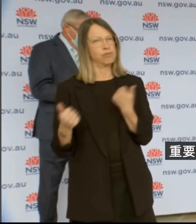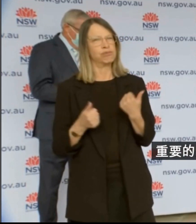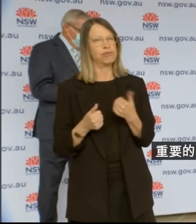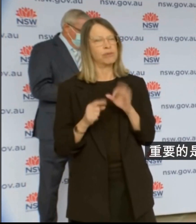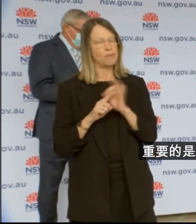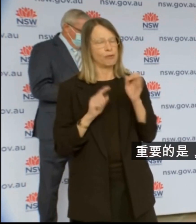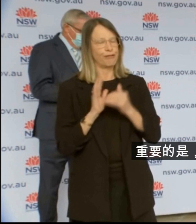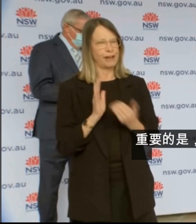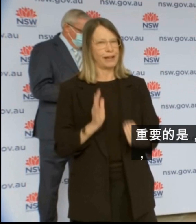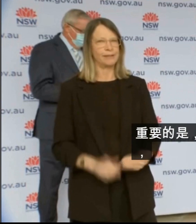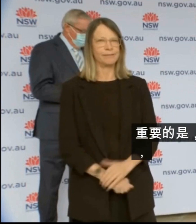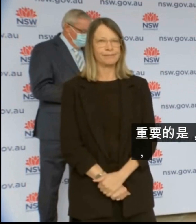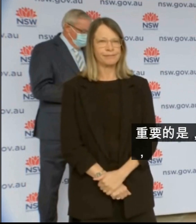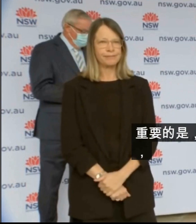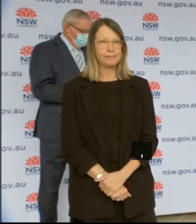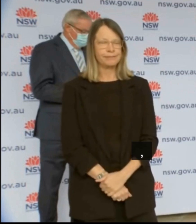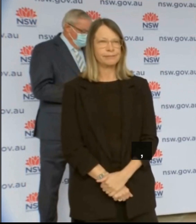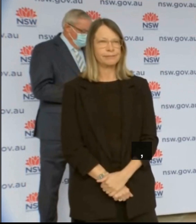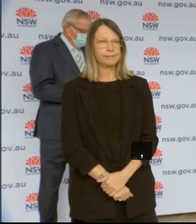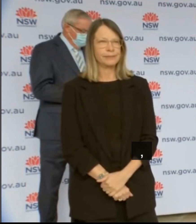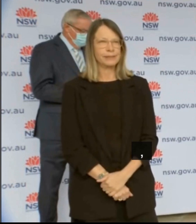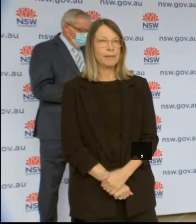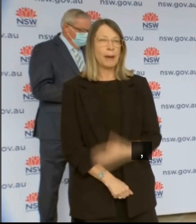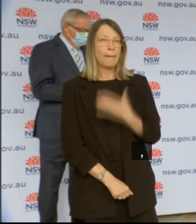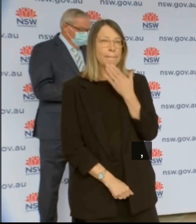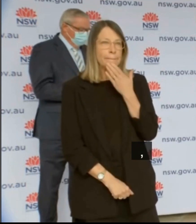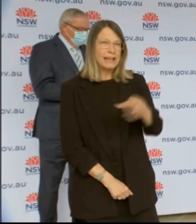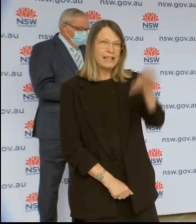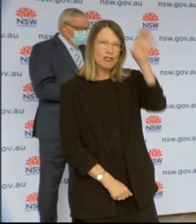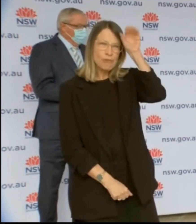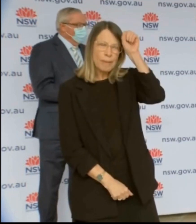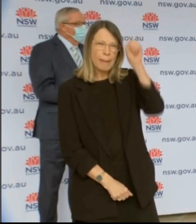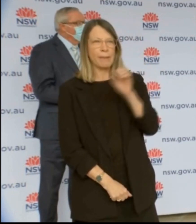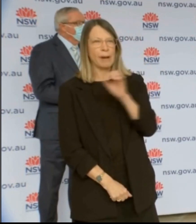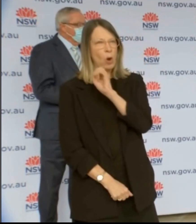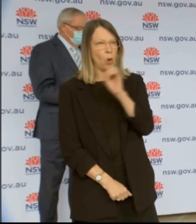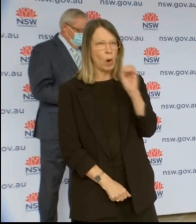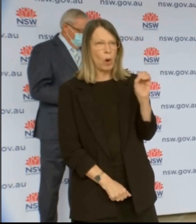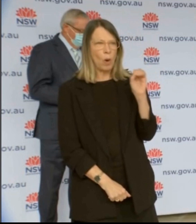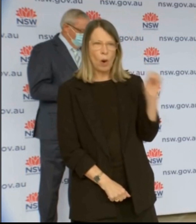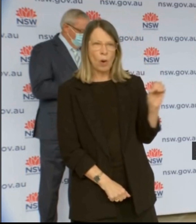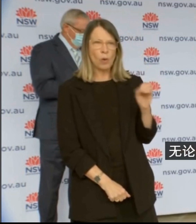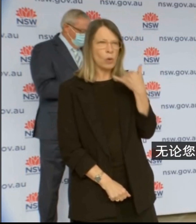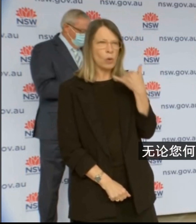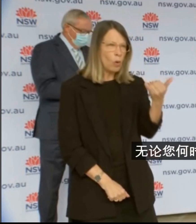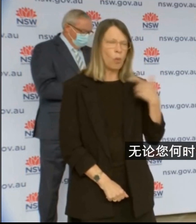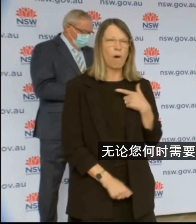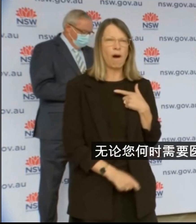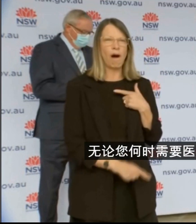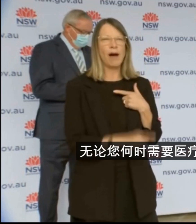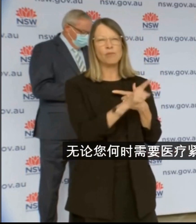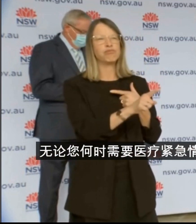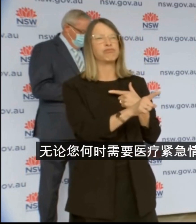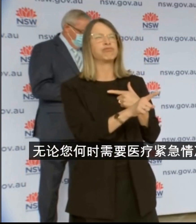Importantly, I want to make this point again. 000 is there for medical emergencies. Anytime you need a